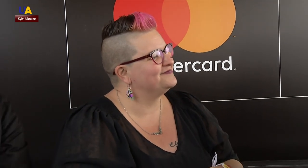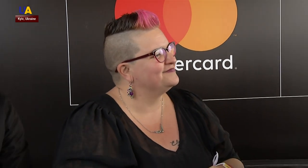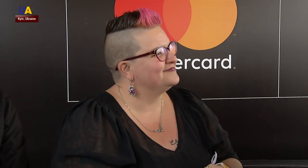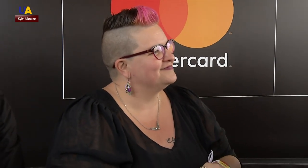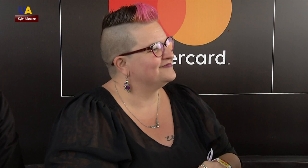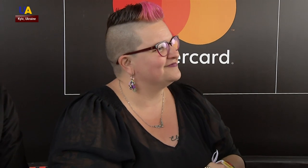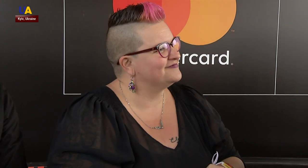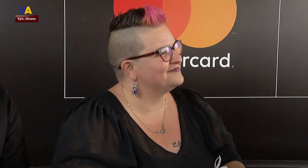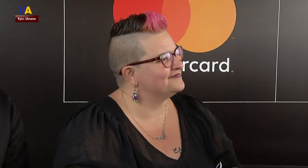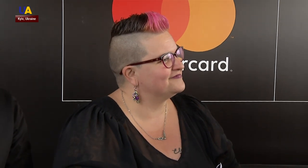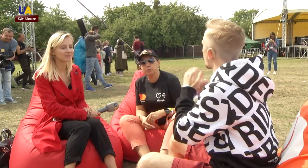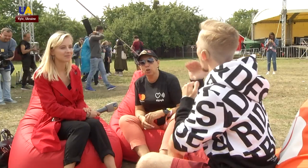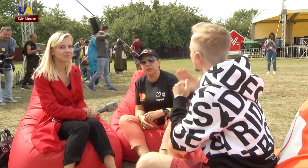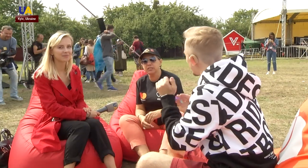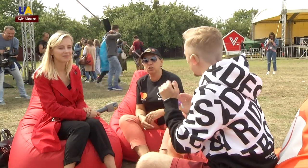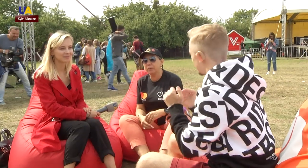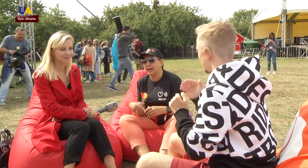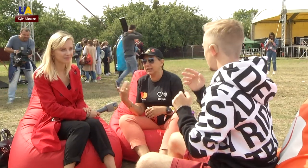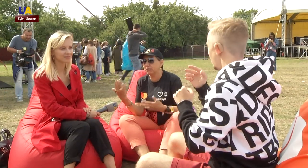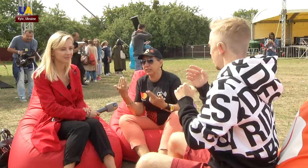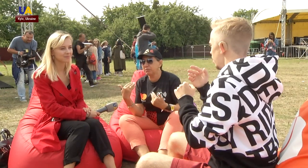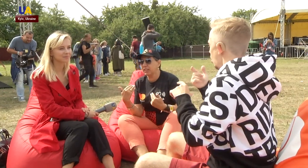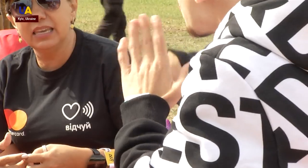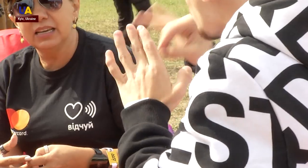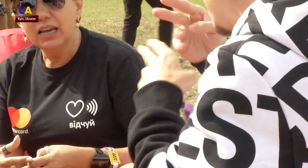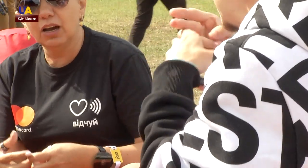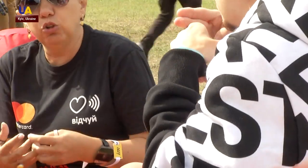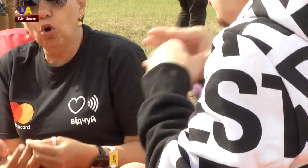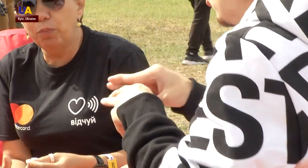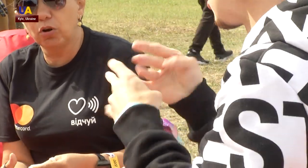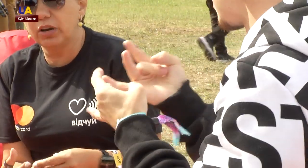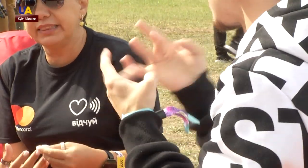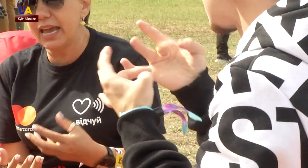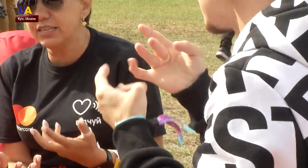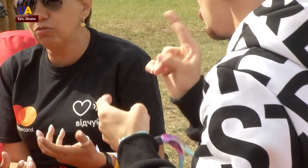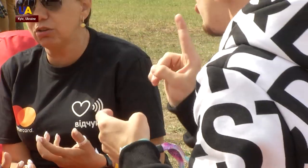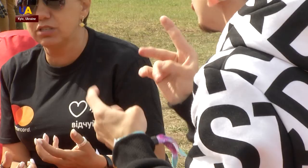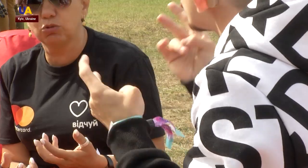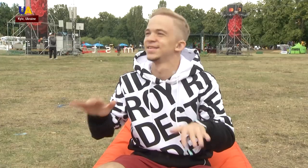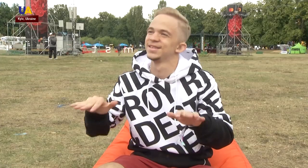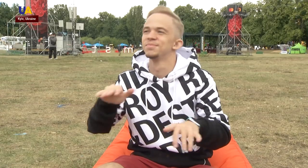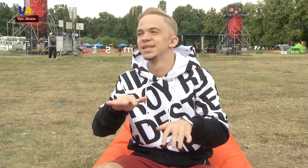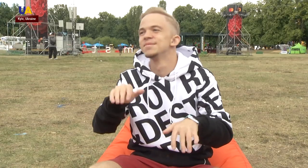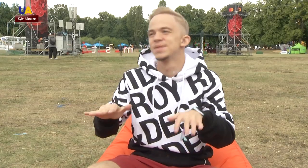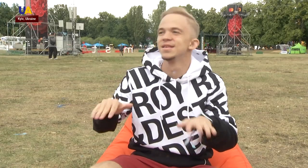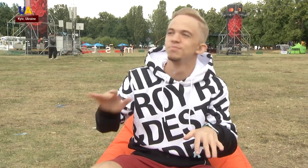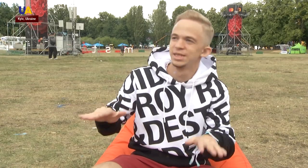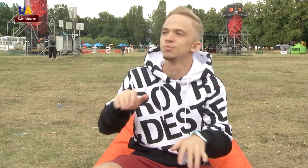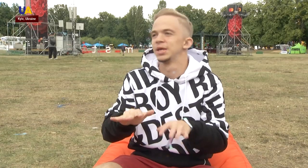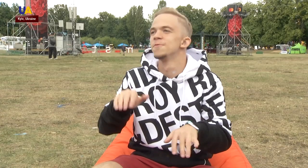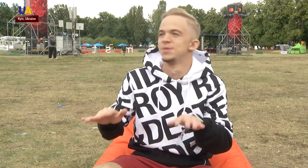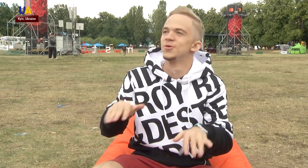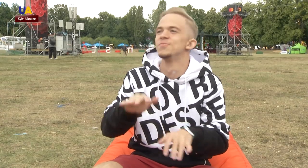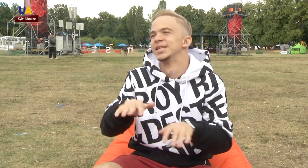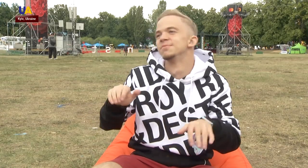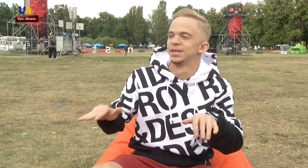music as everyone else does. The World Health Organization estimates that around 6% of people go deaf in their